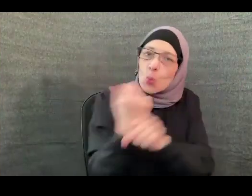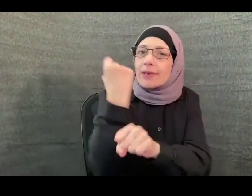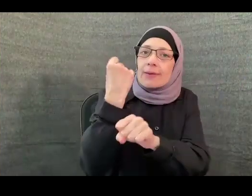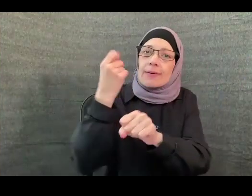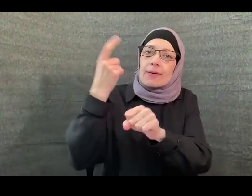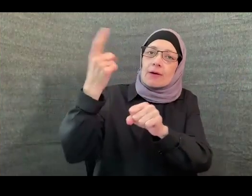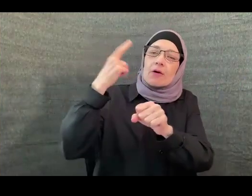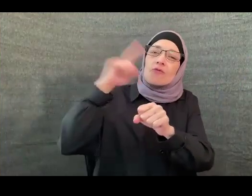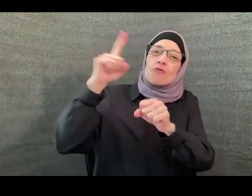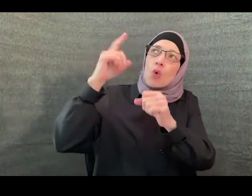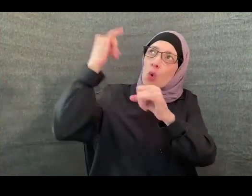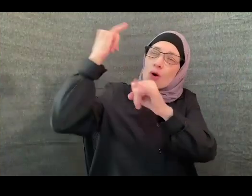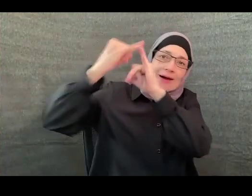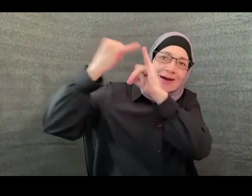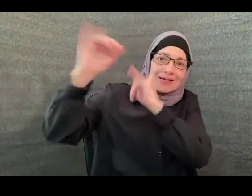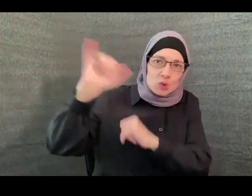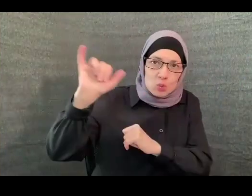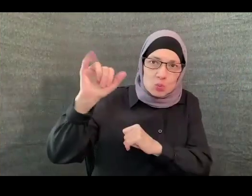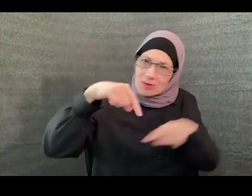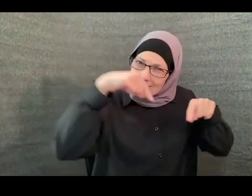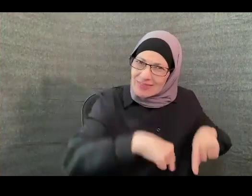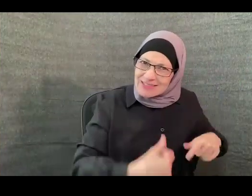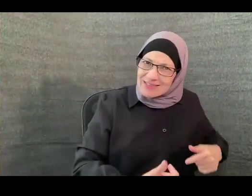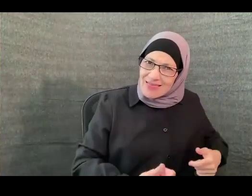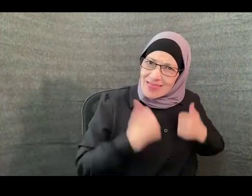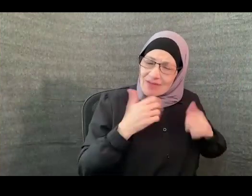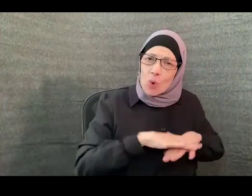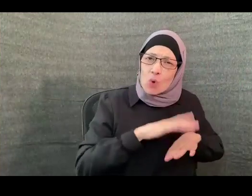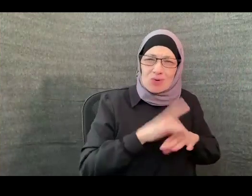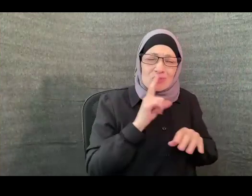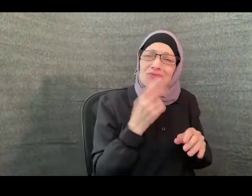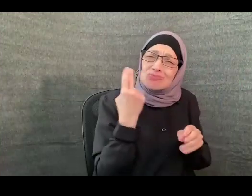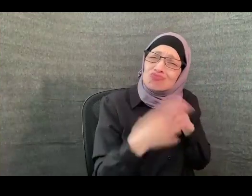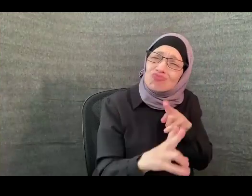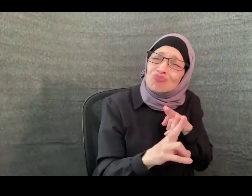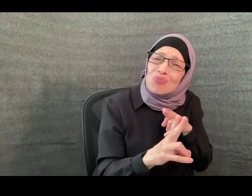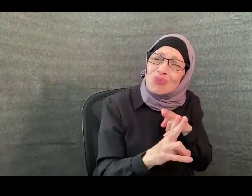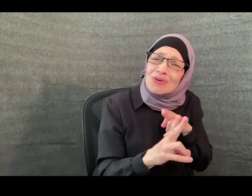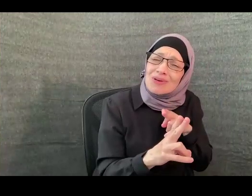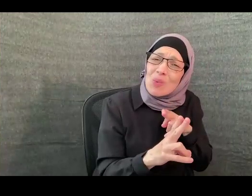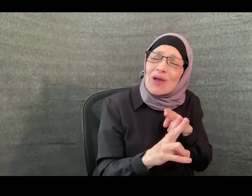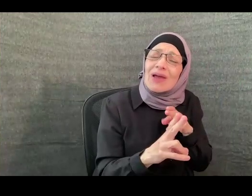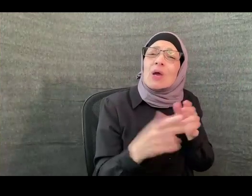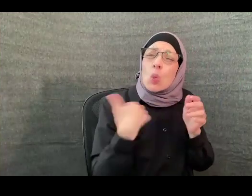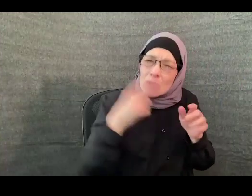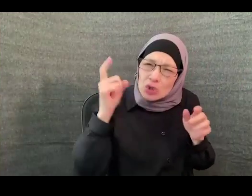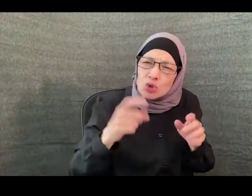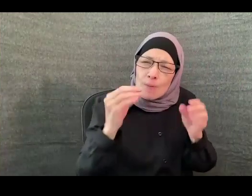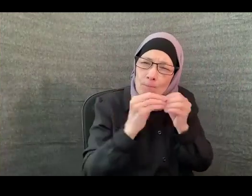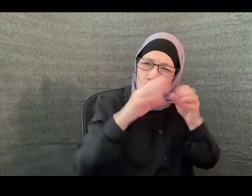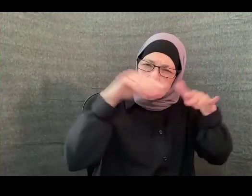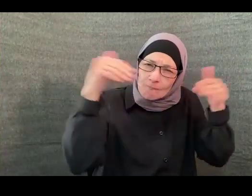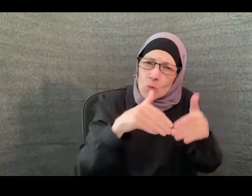limited, short-lived life. This is what we should be mindful of. This is what